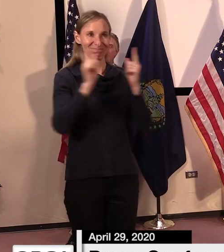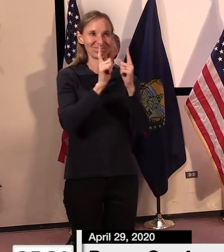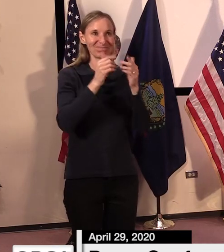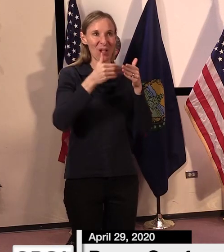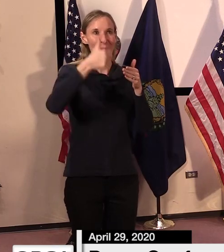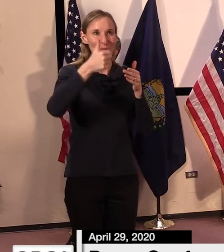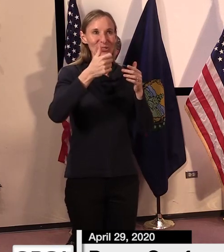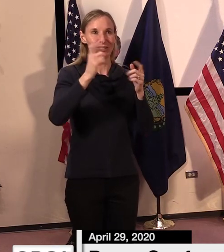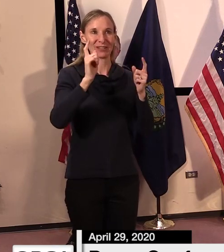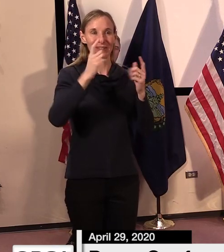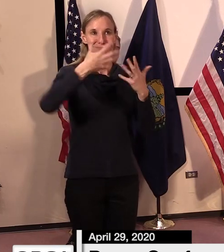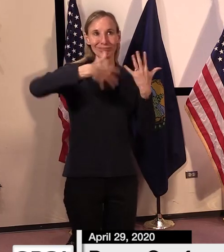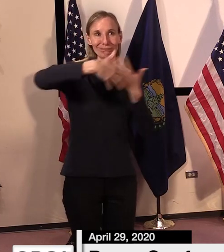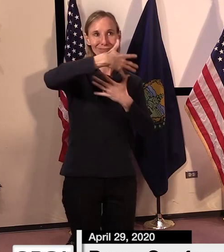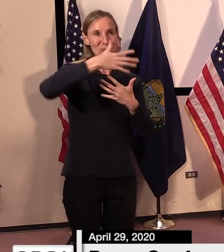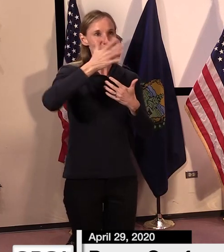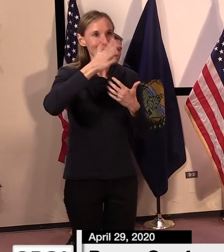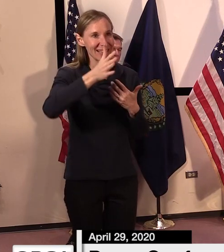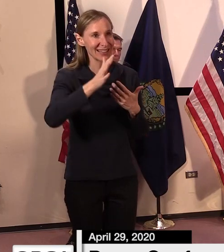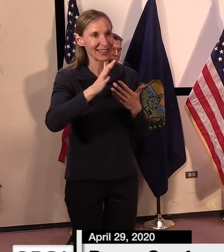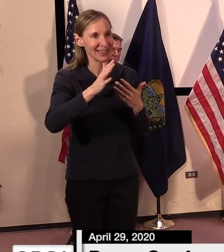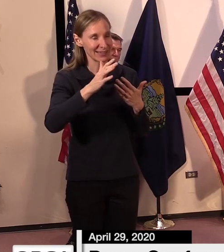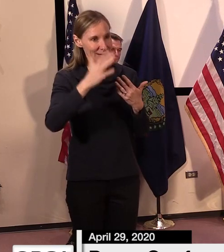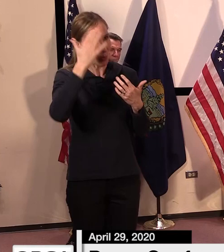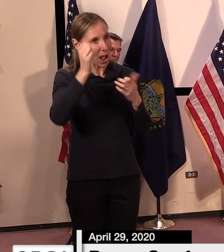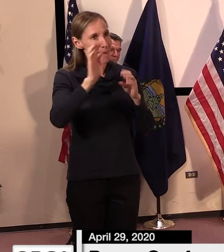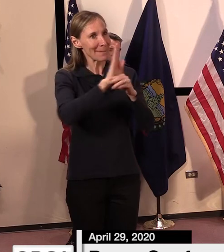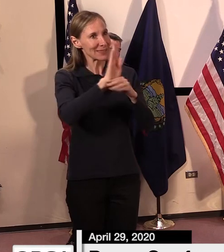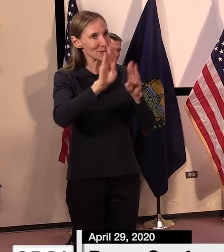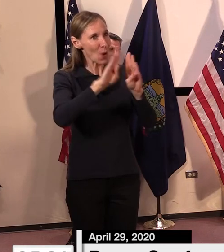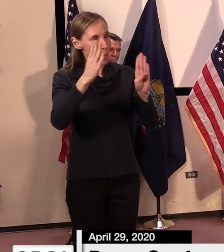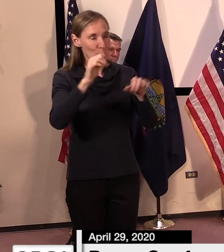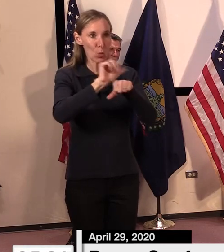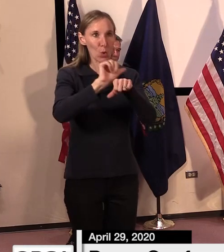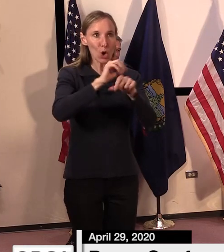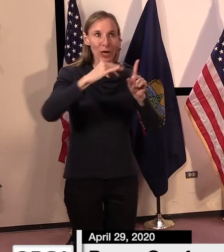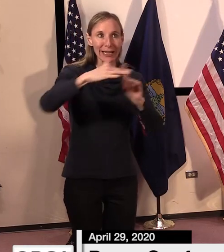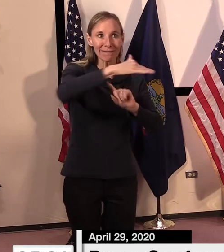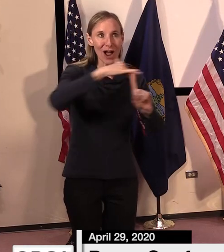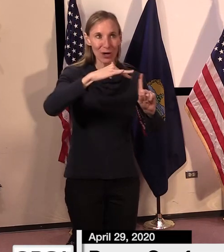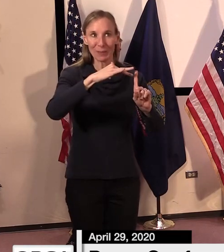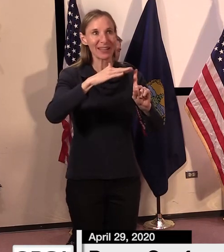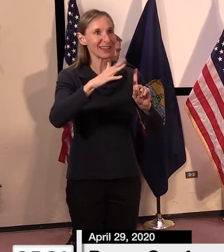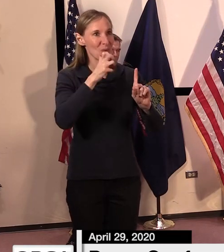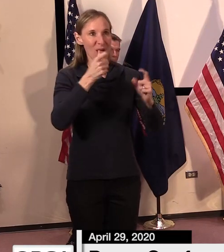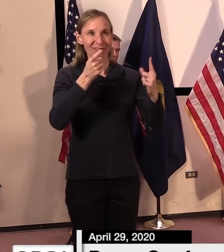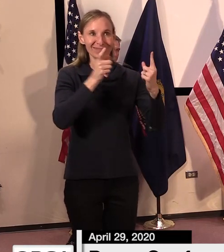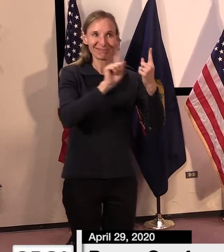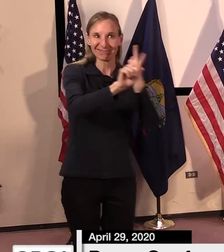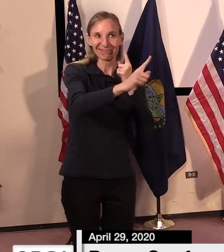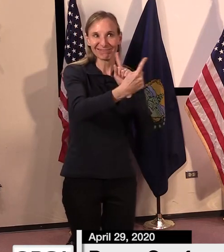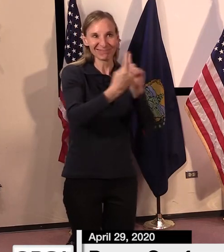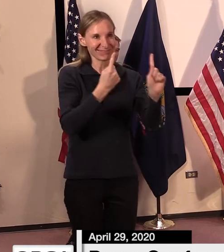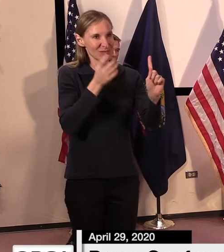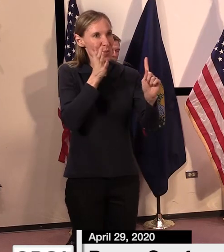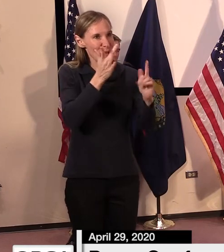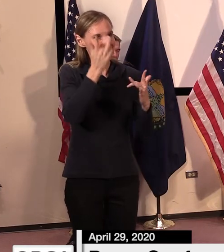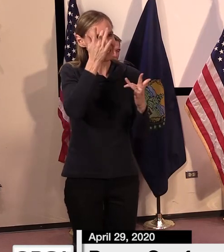than perhaps they have been up to this point, and work environments and what have you. But the